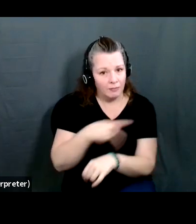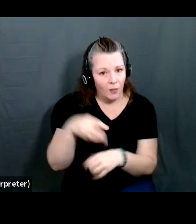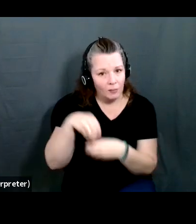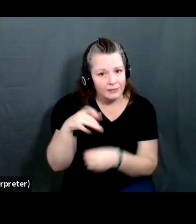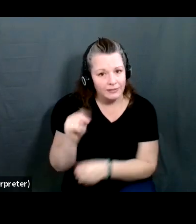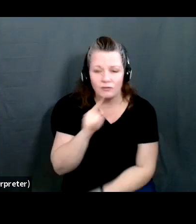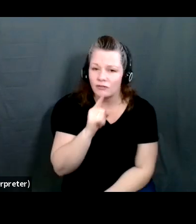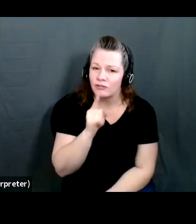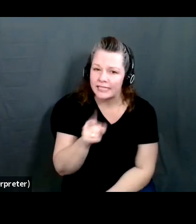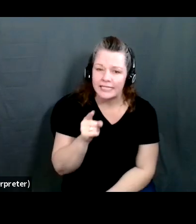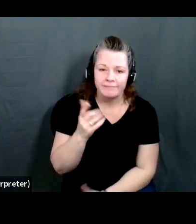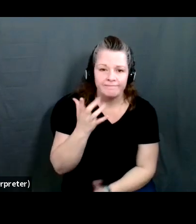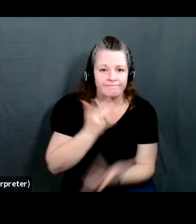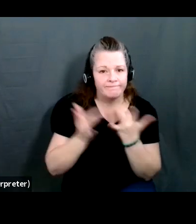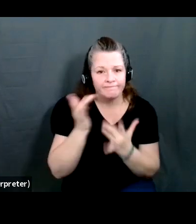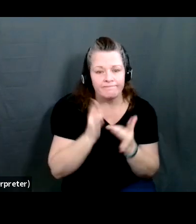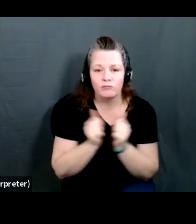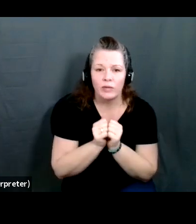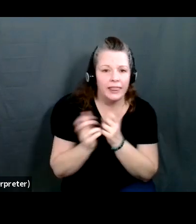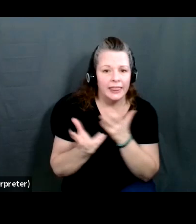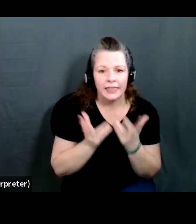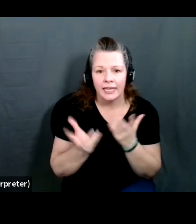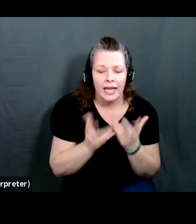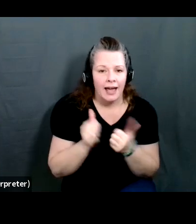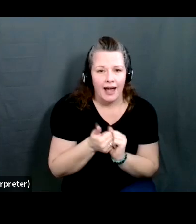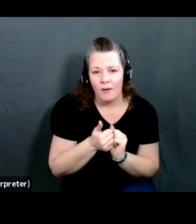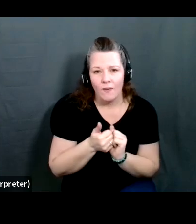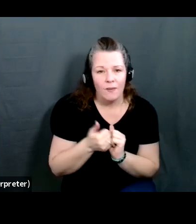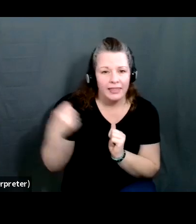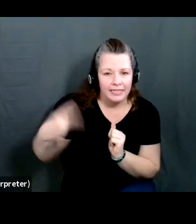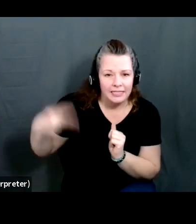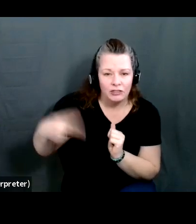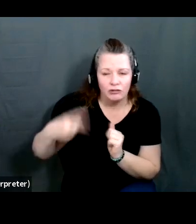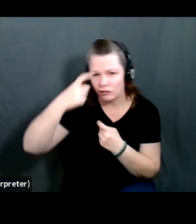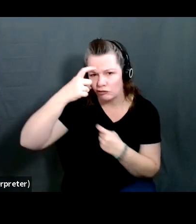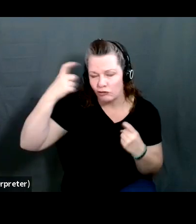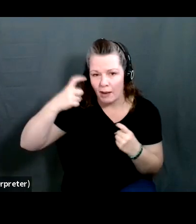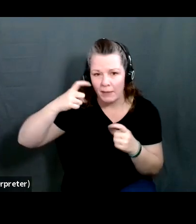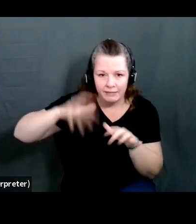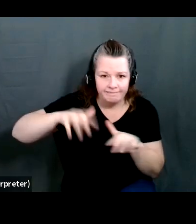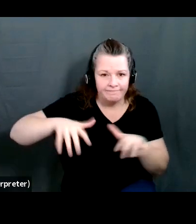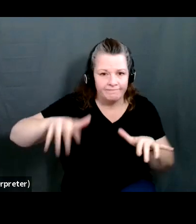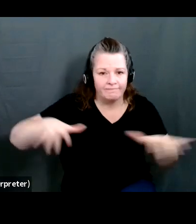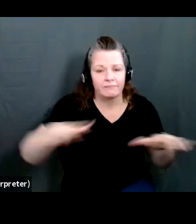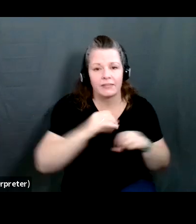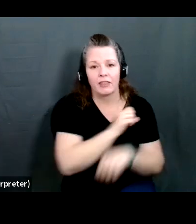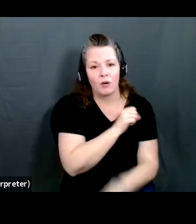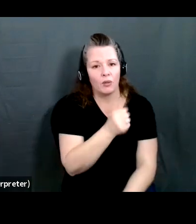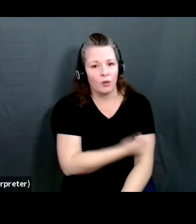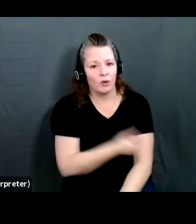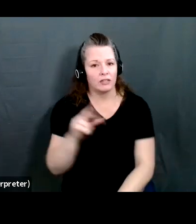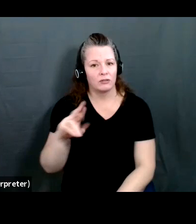of grappling with how the reverberations of historical trauma and then the authoritarian regime